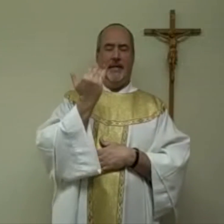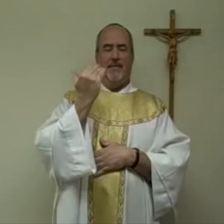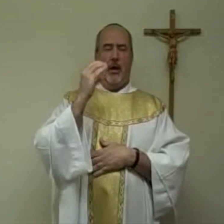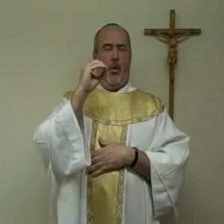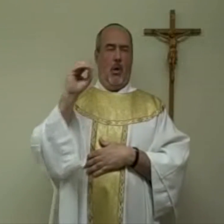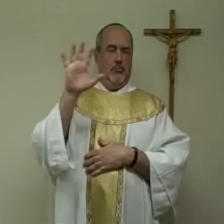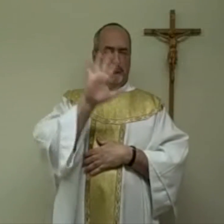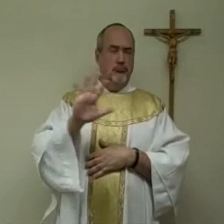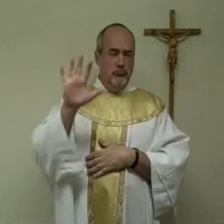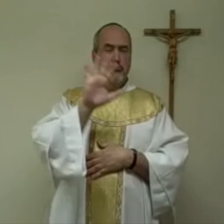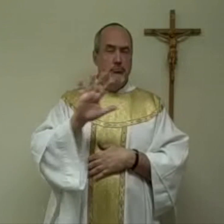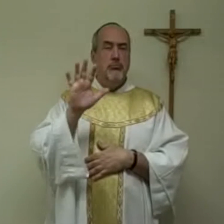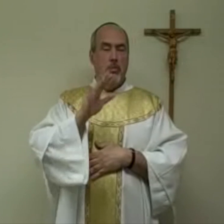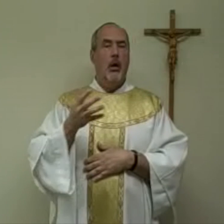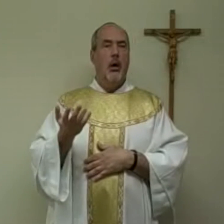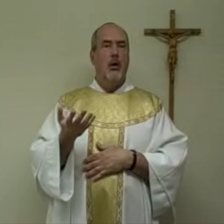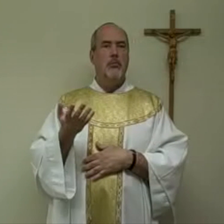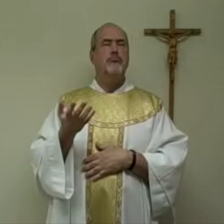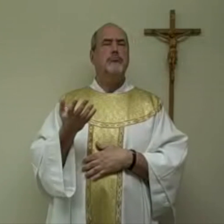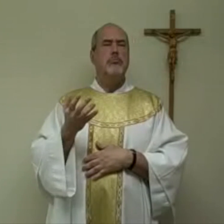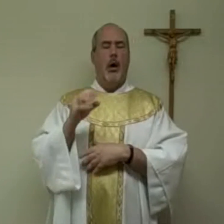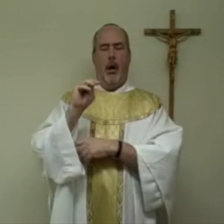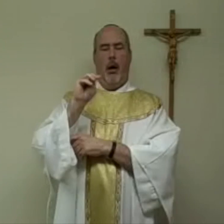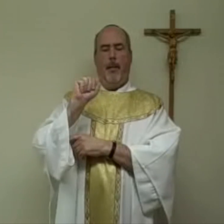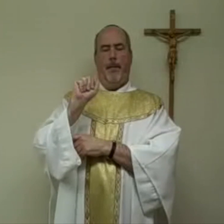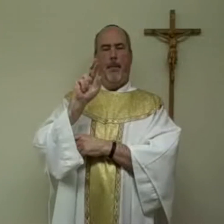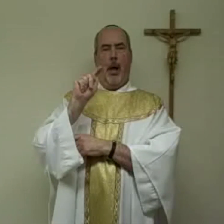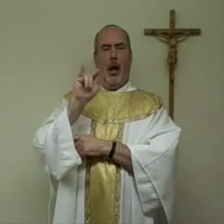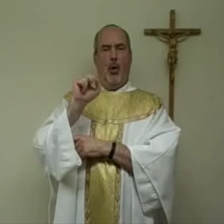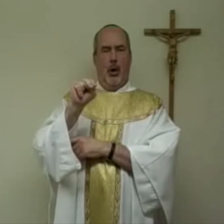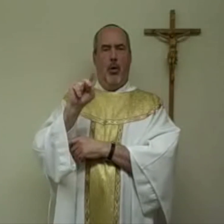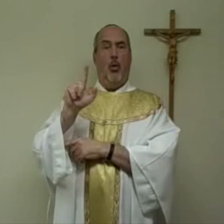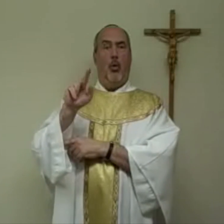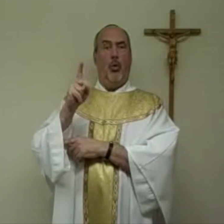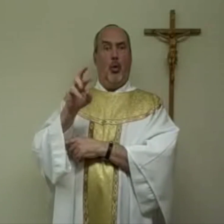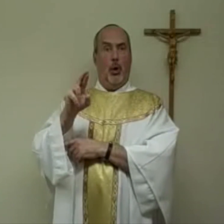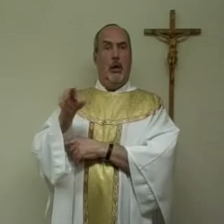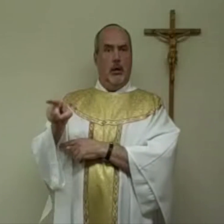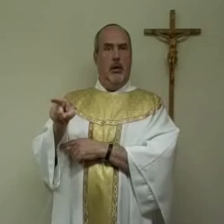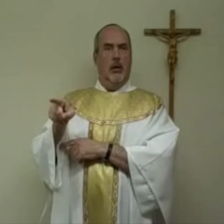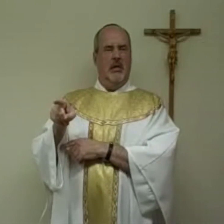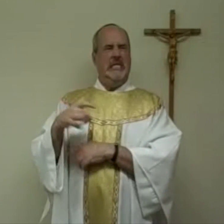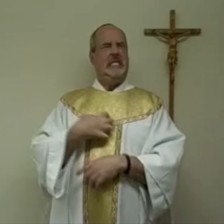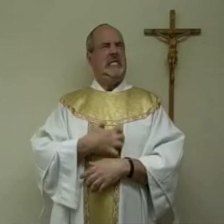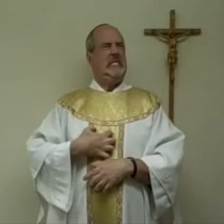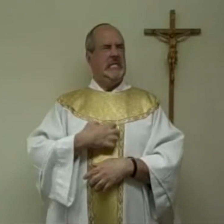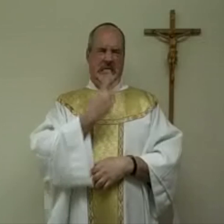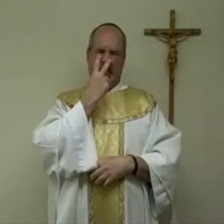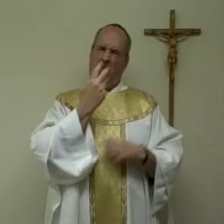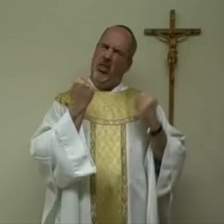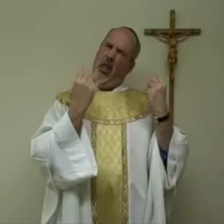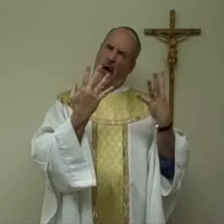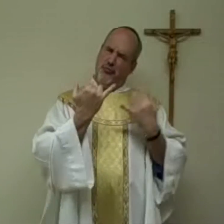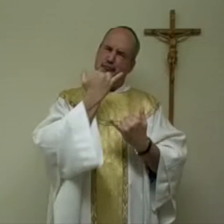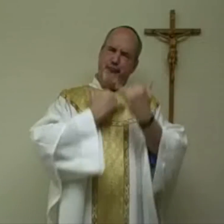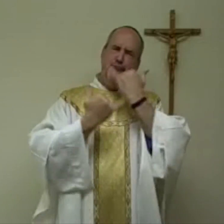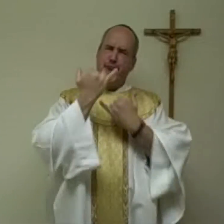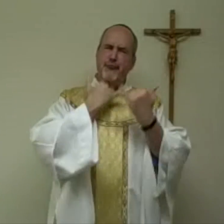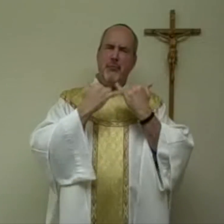or that. And what I think is interesting is that back in 1500, Martin Luther